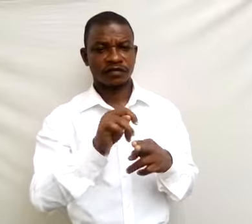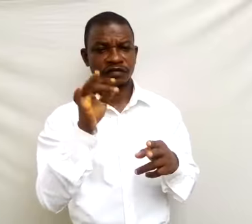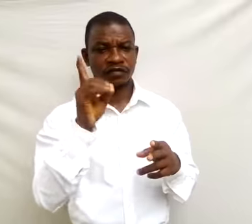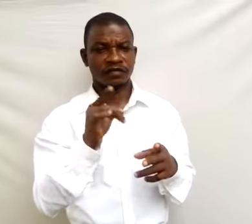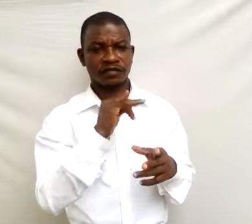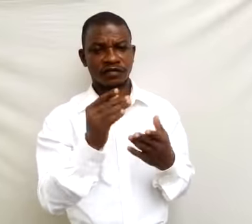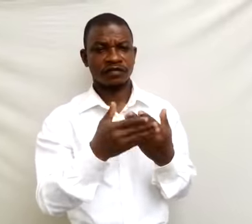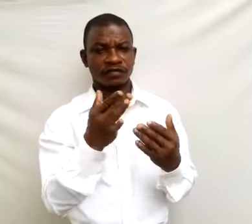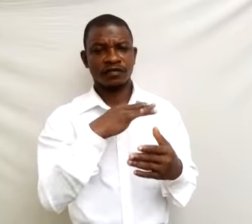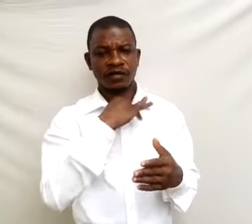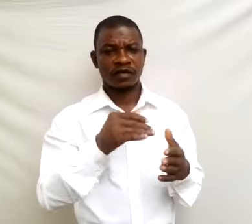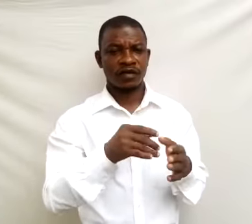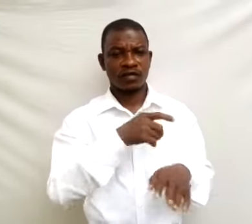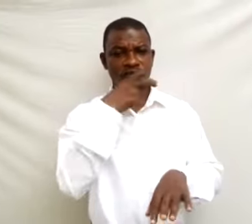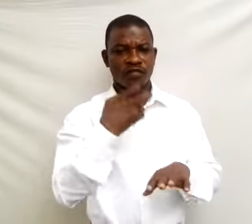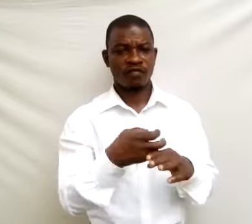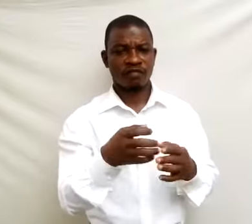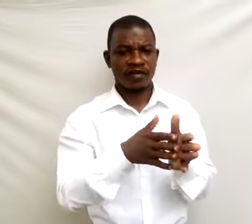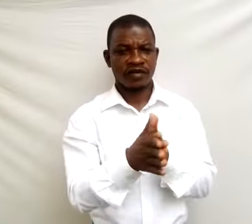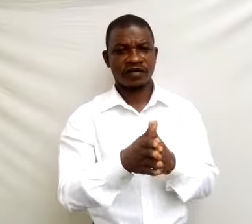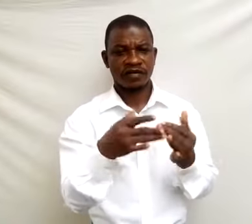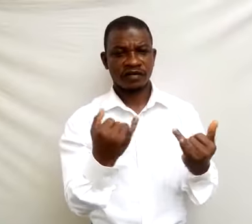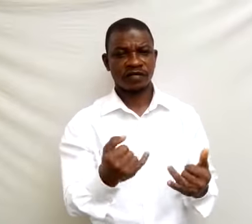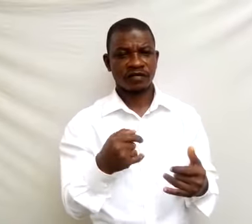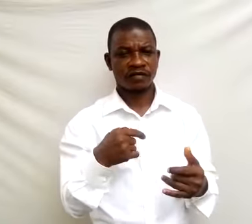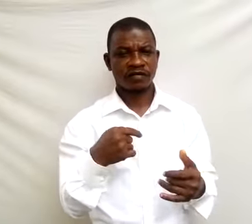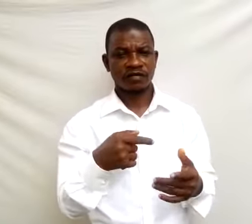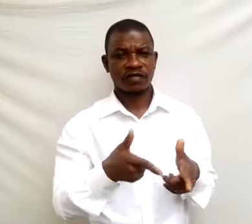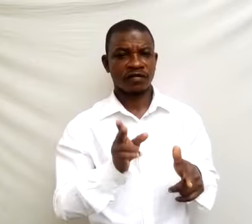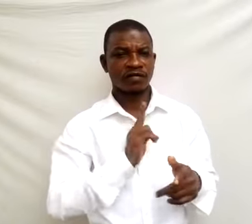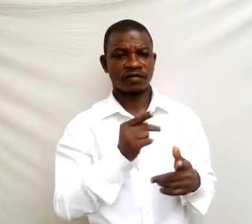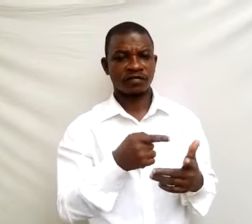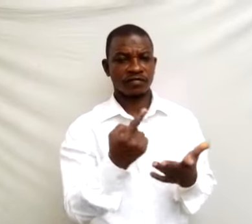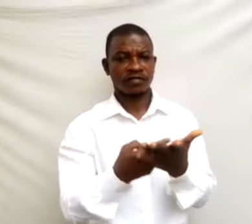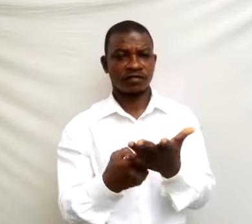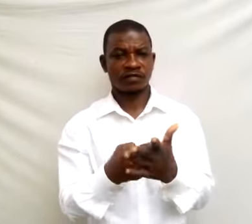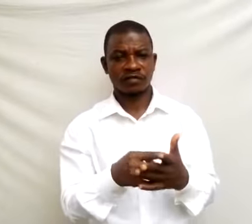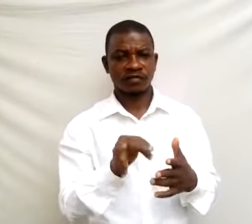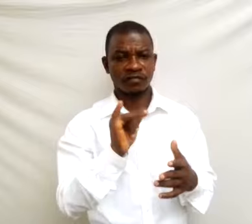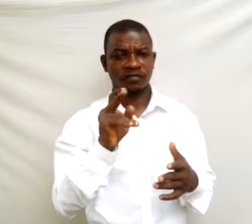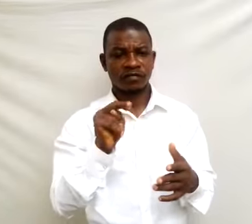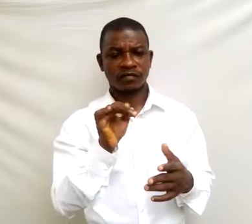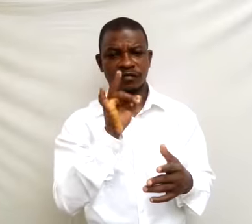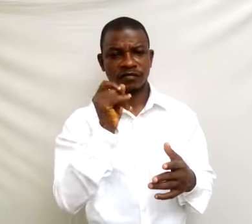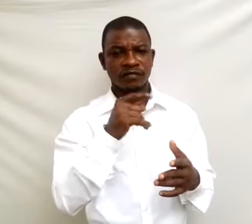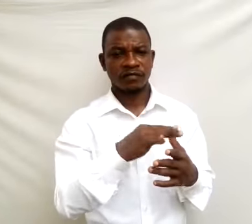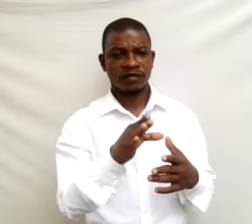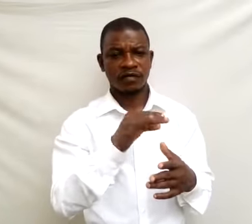compound interest. Now, let us discuss inflation and depreciation.